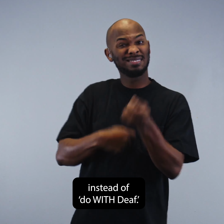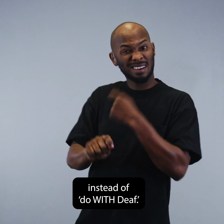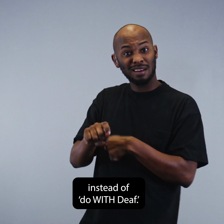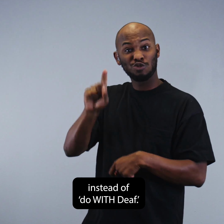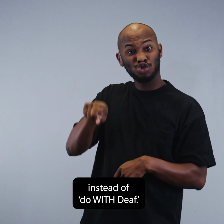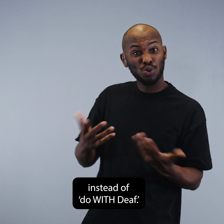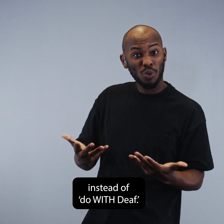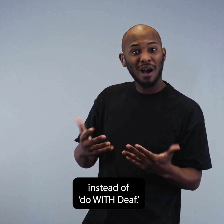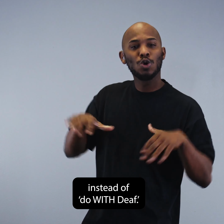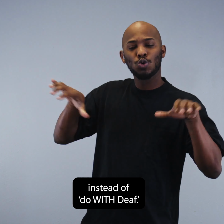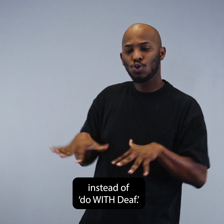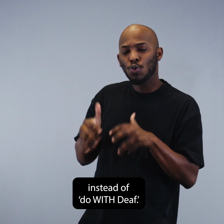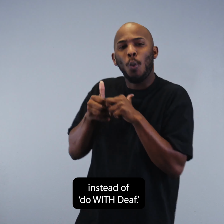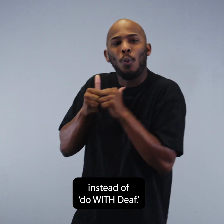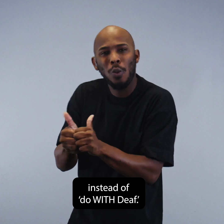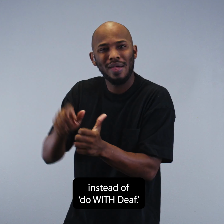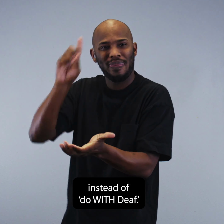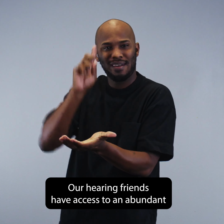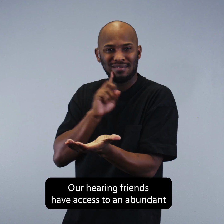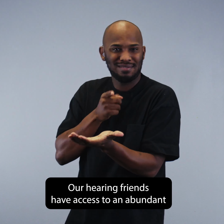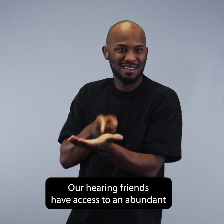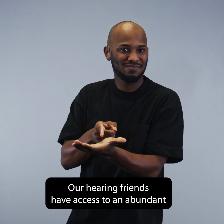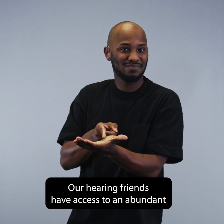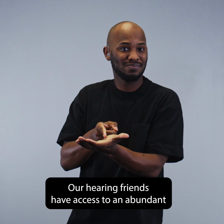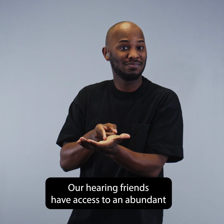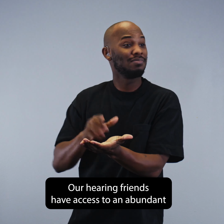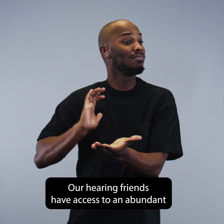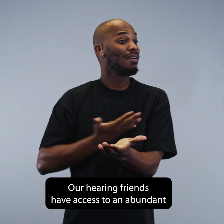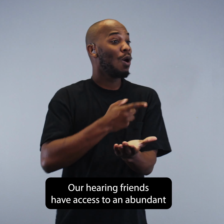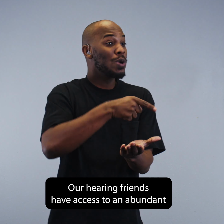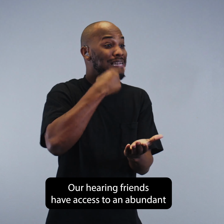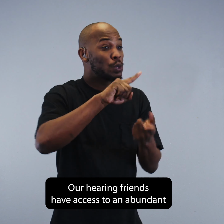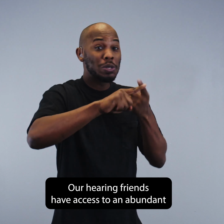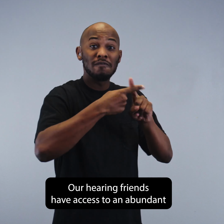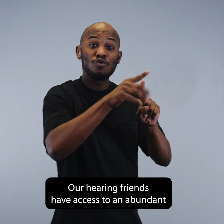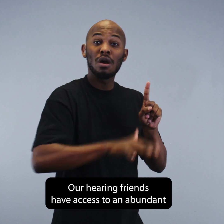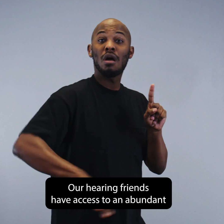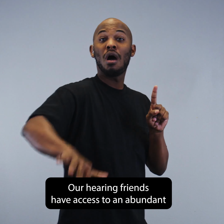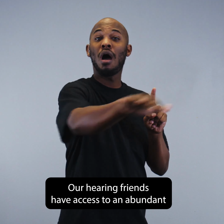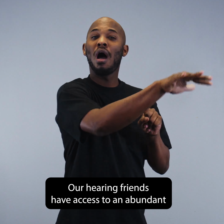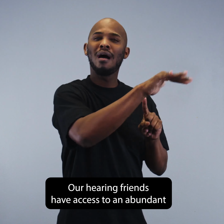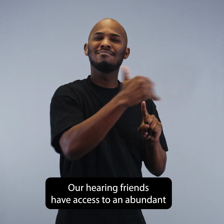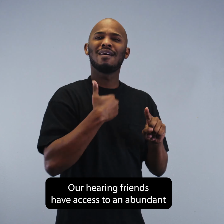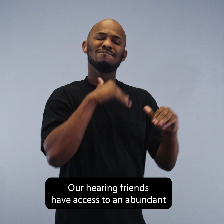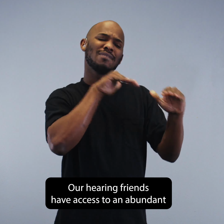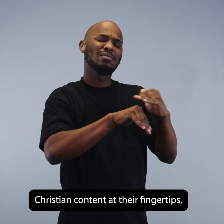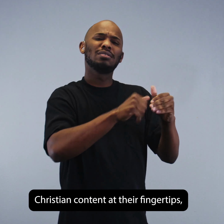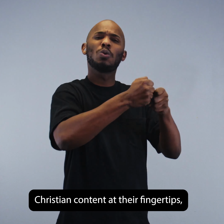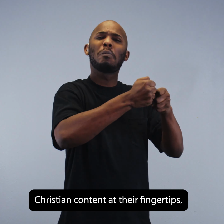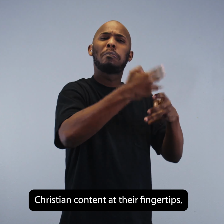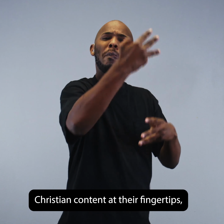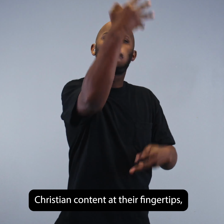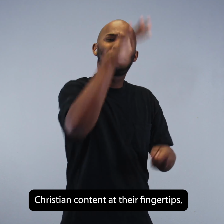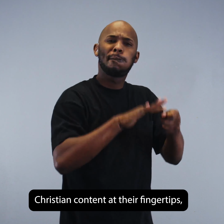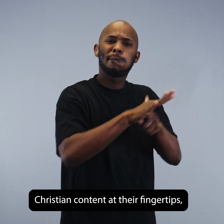with death. Our hearing friends have access to an abundant Christian